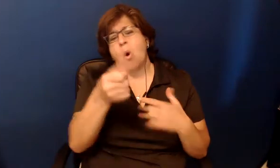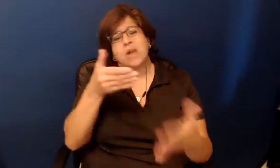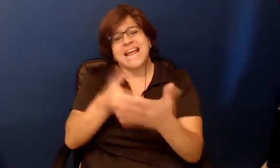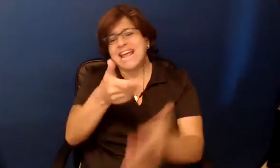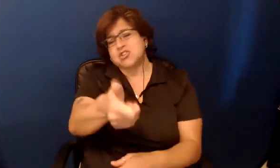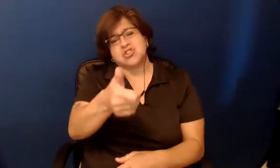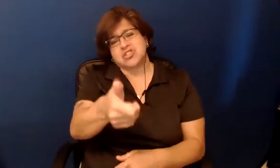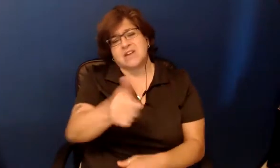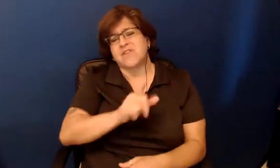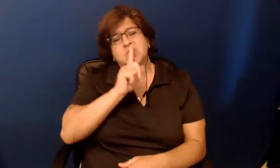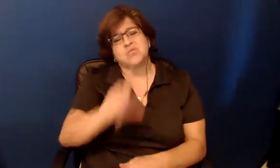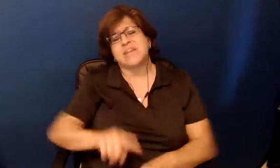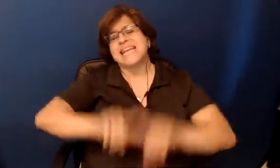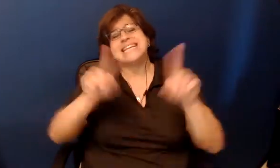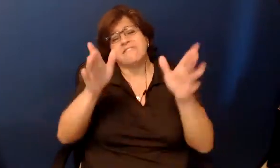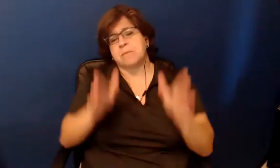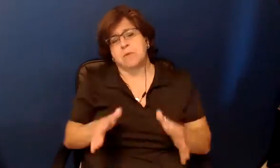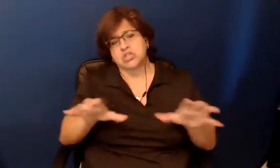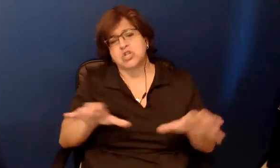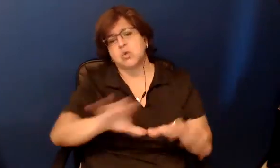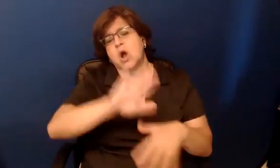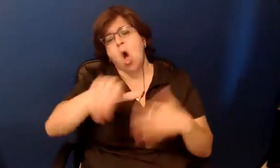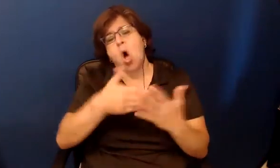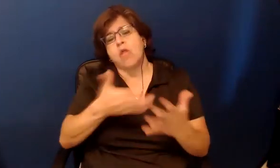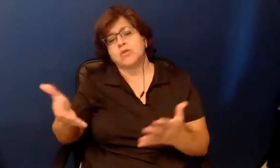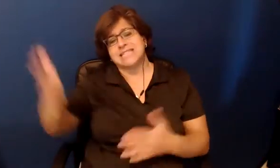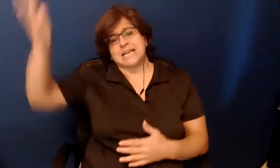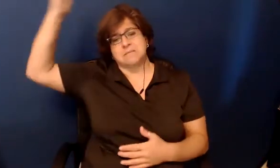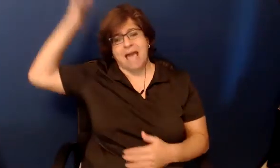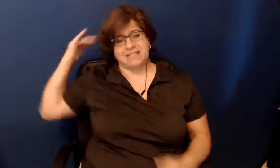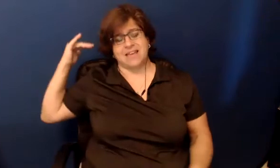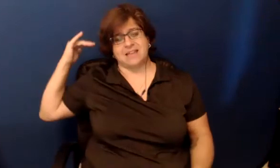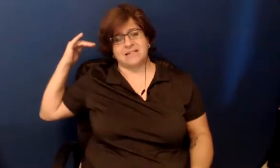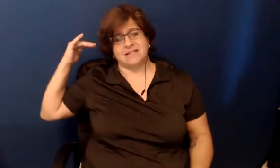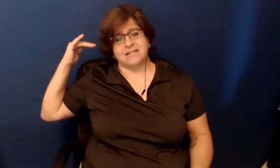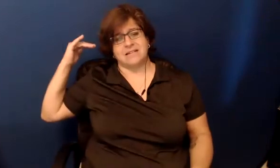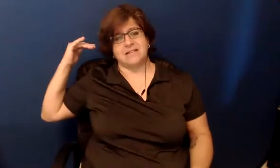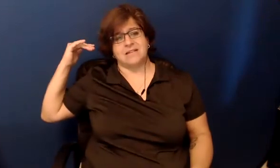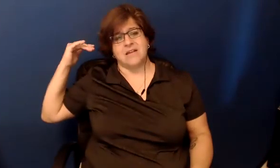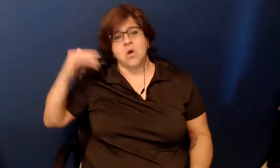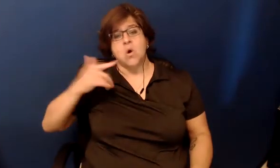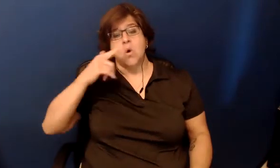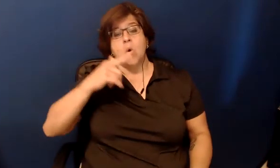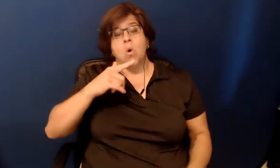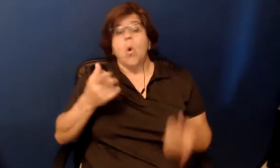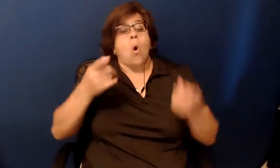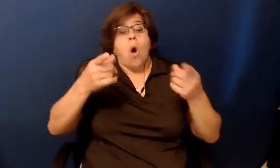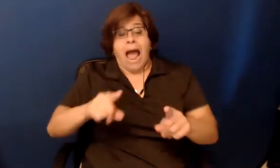don't hold it against you anymore. That was really another person doing all that. Once this switch